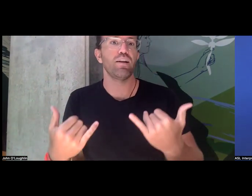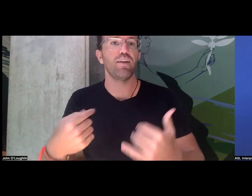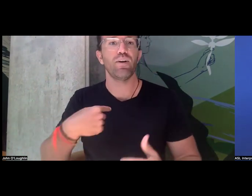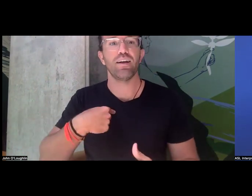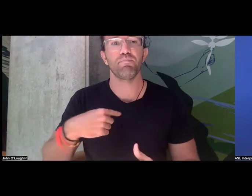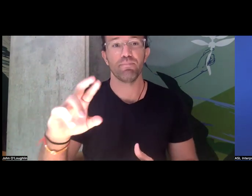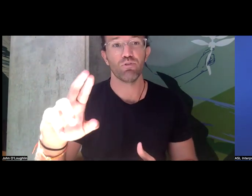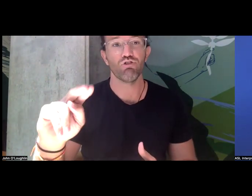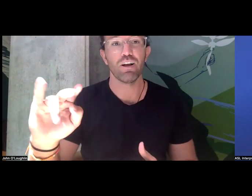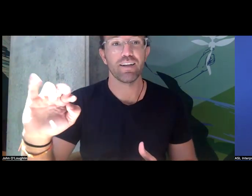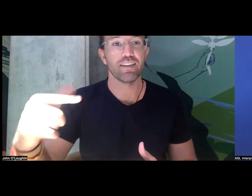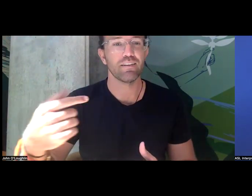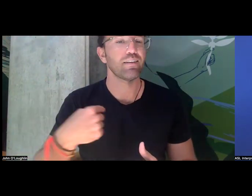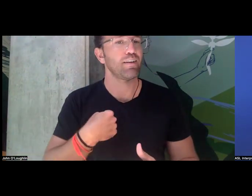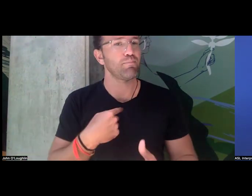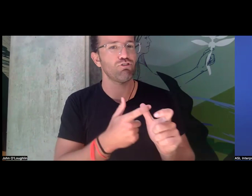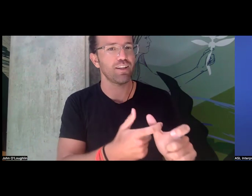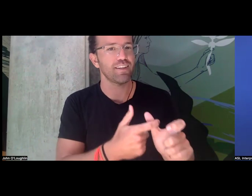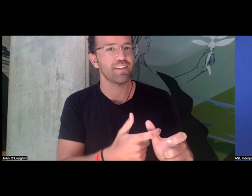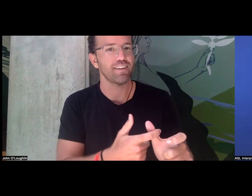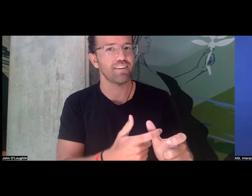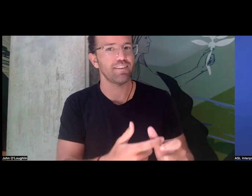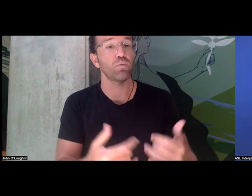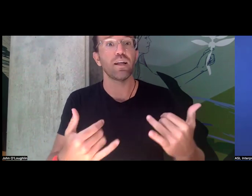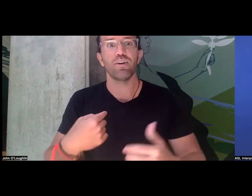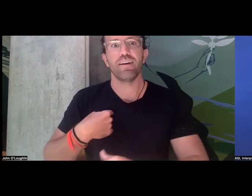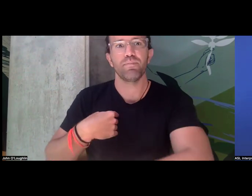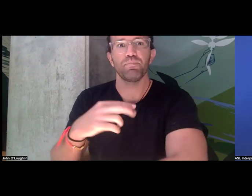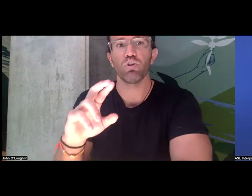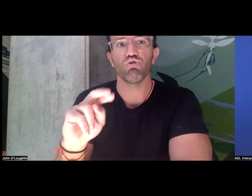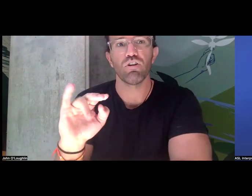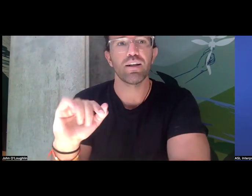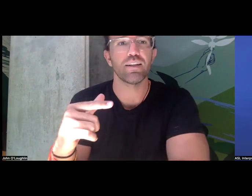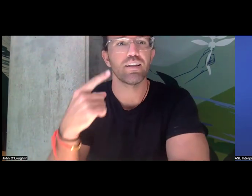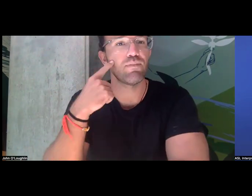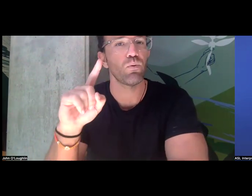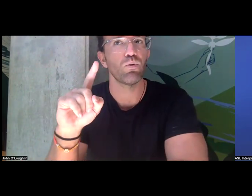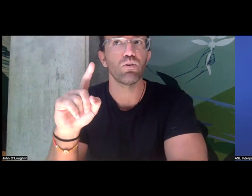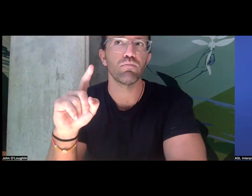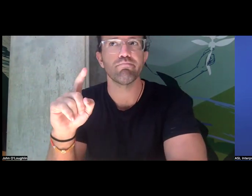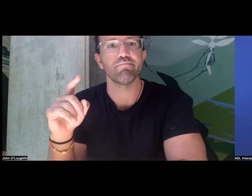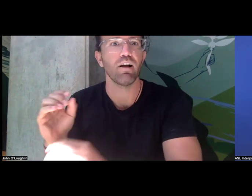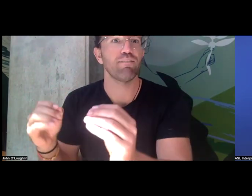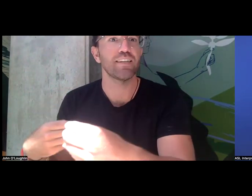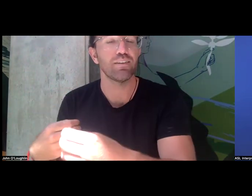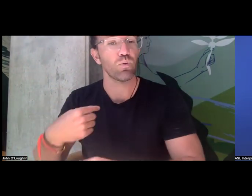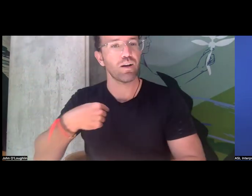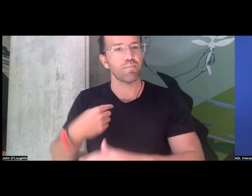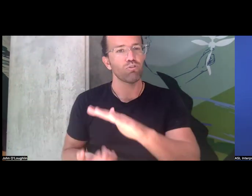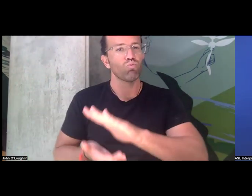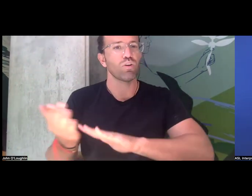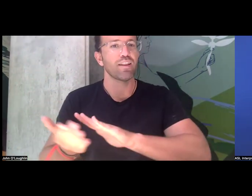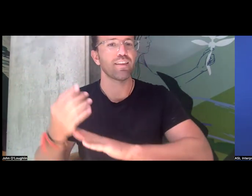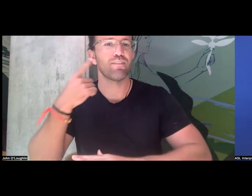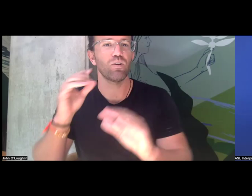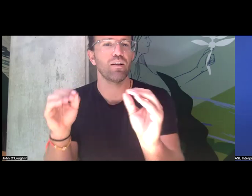is running, like this sign. So, for example, another one, I'm running. I would use this sign. Or let's